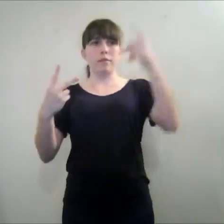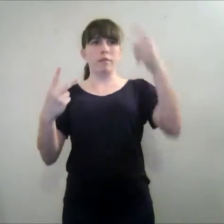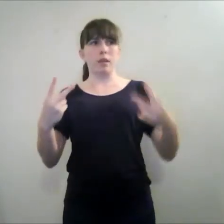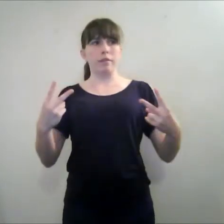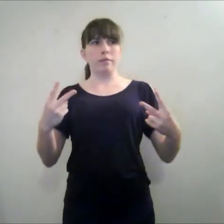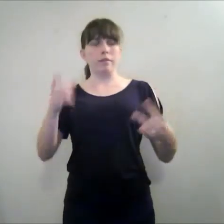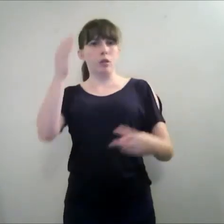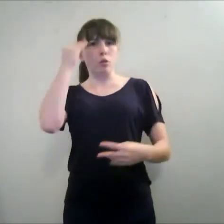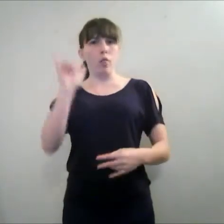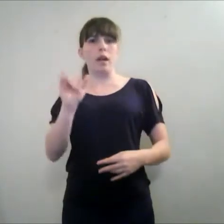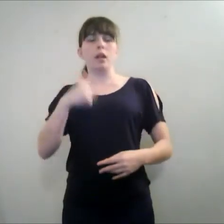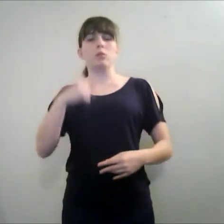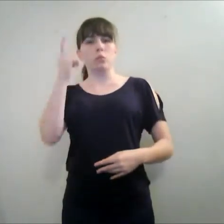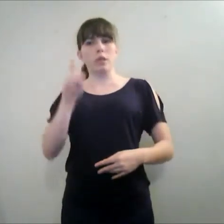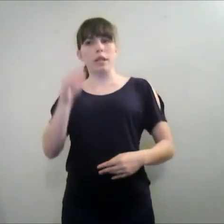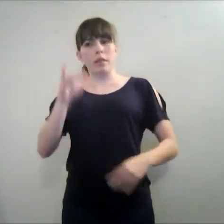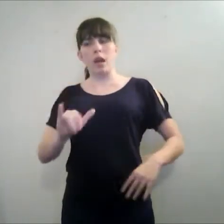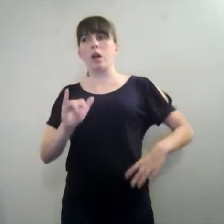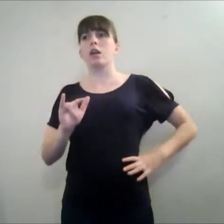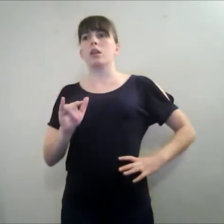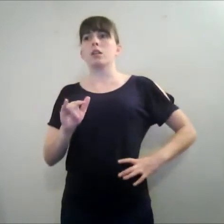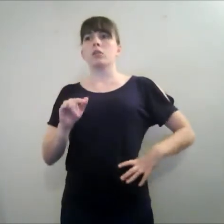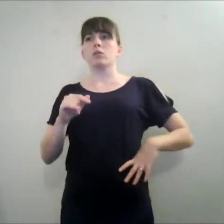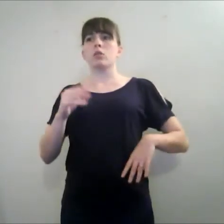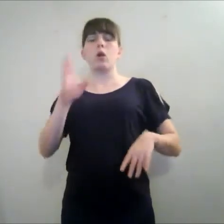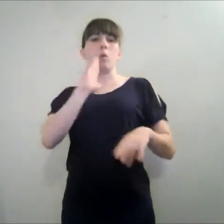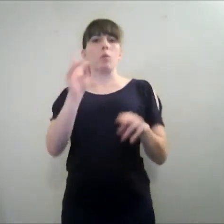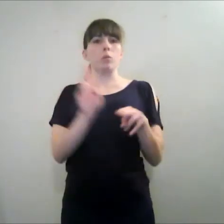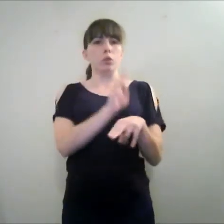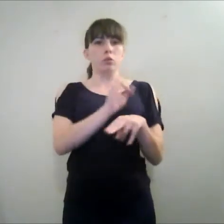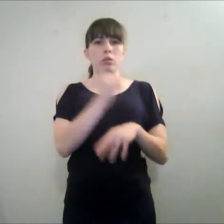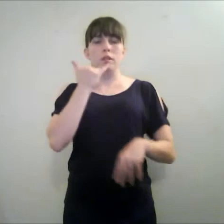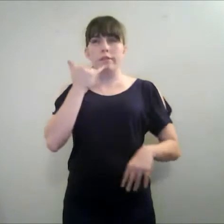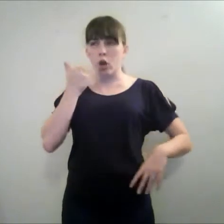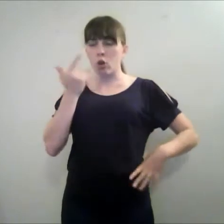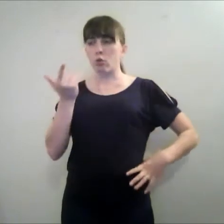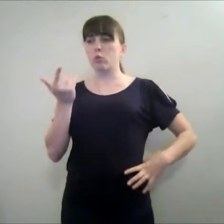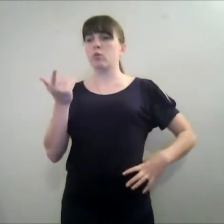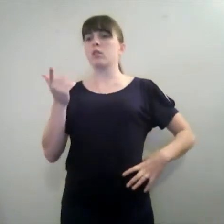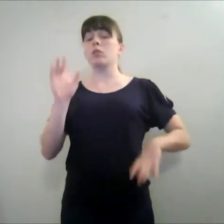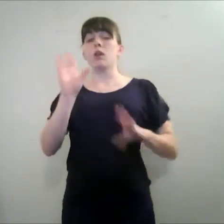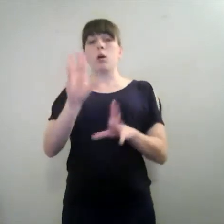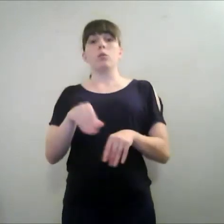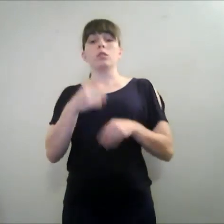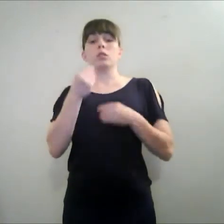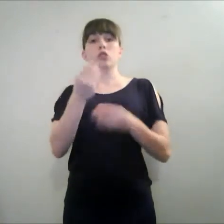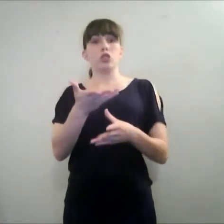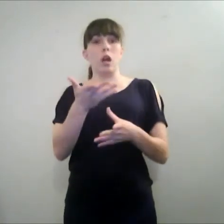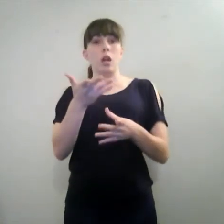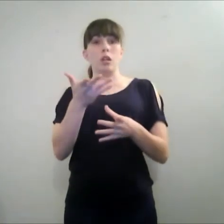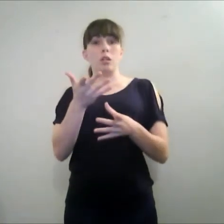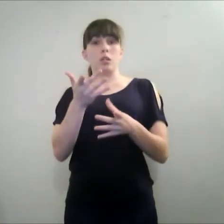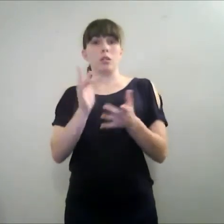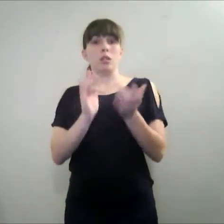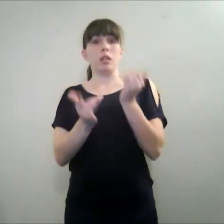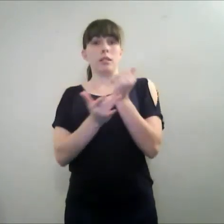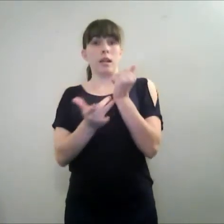going to do it using mobile proximity. I'm going to suggest to you the technology to implement Doctor Who's psychic paper is already here. And if any of you have got one of the